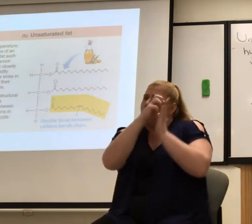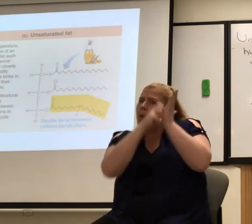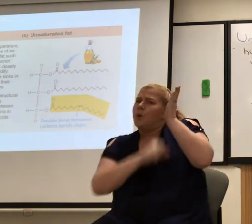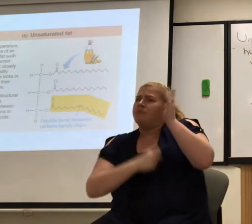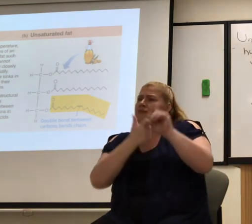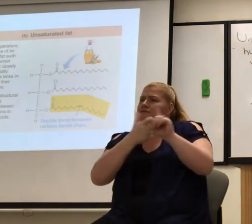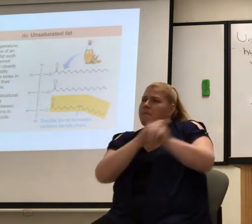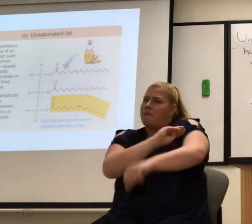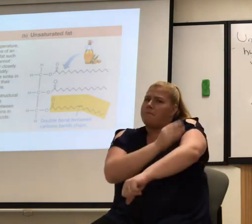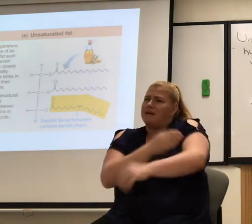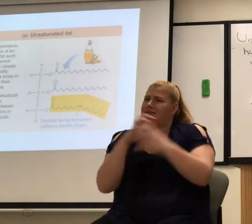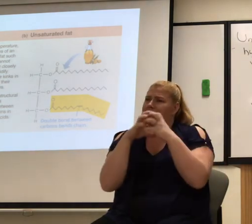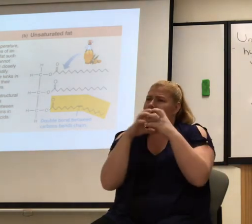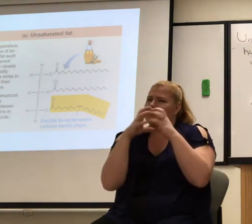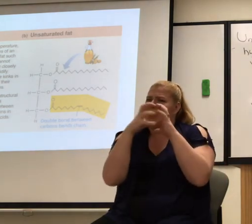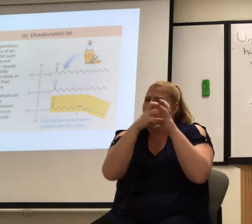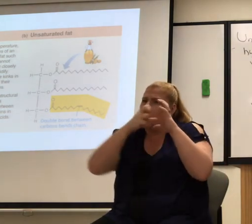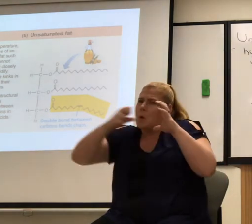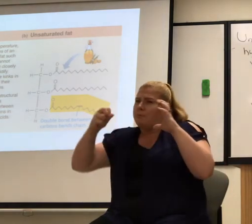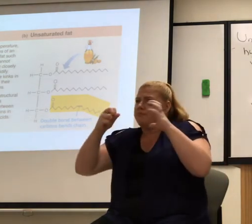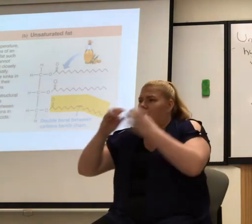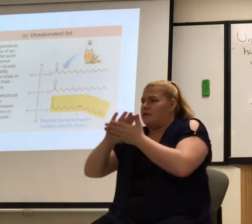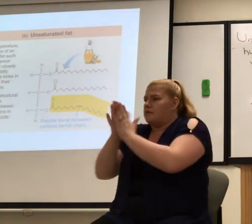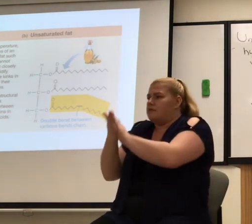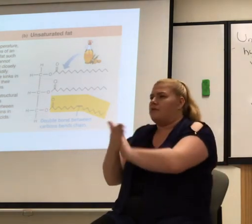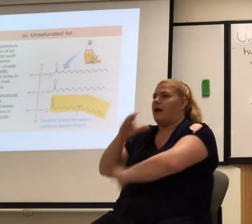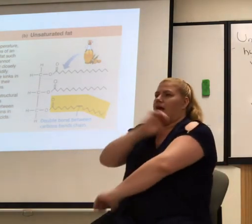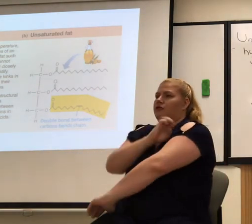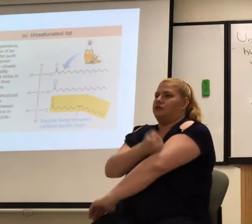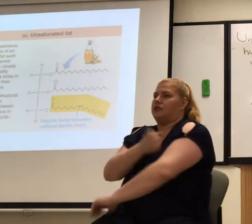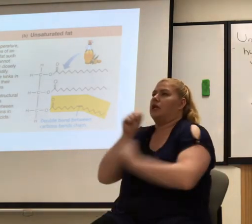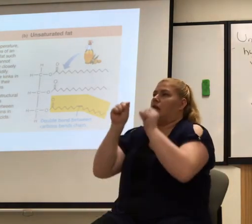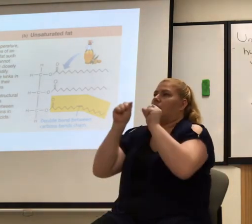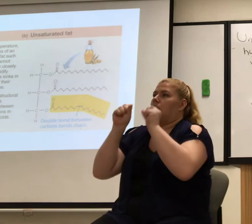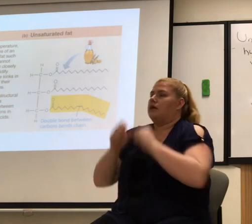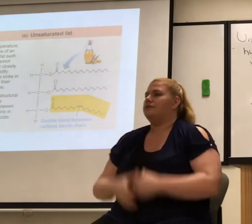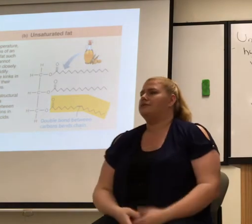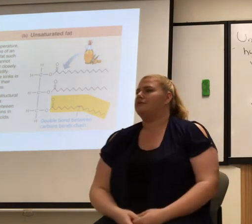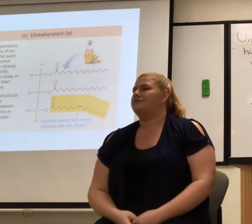Okay, I'll write that down. It's important.